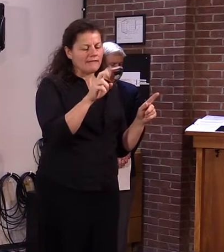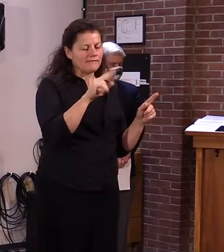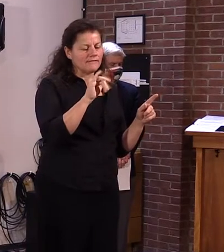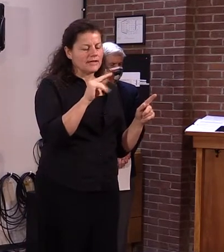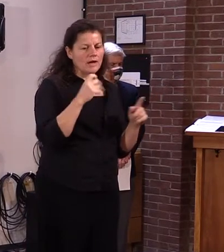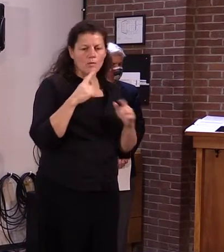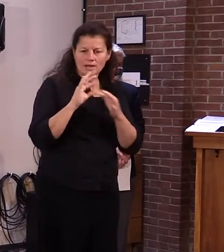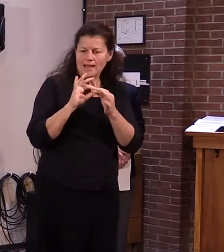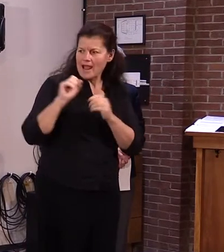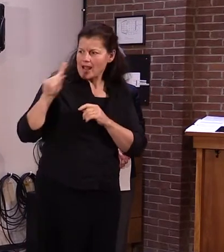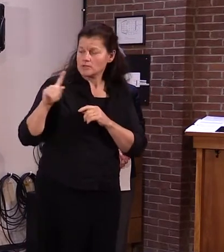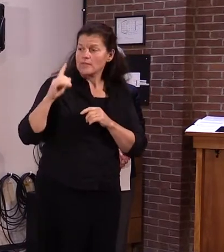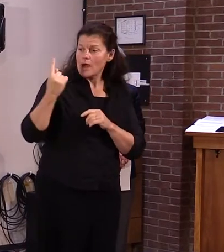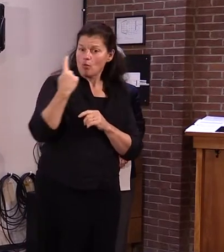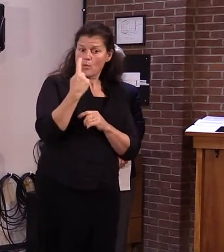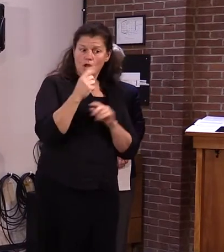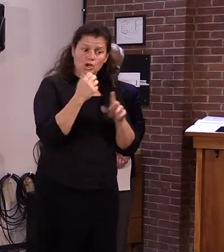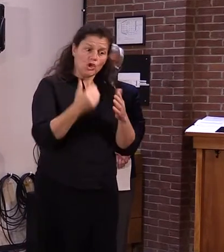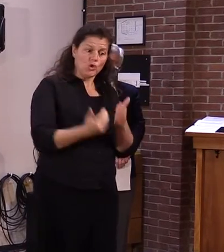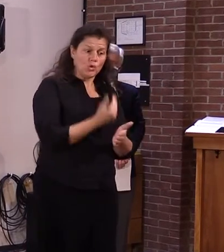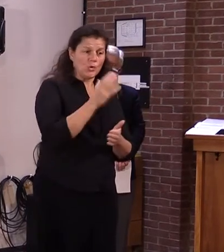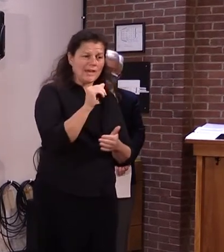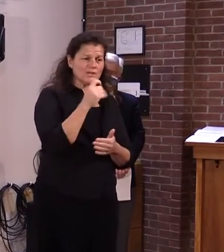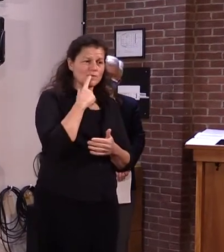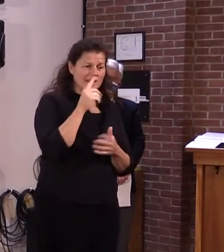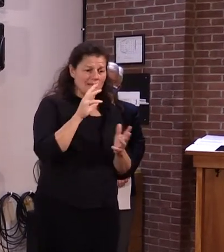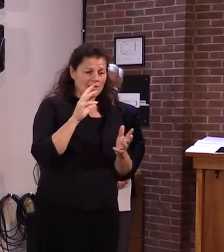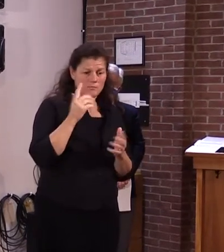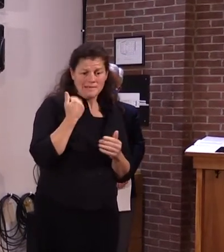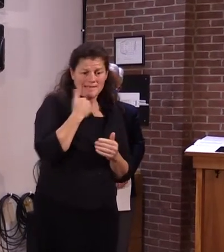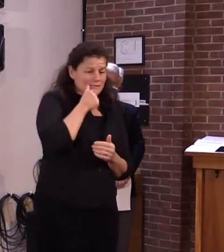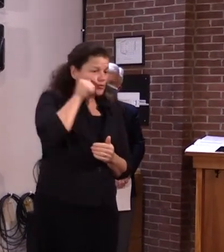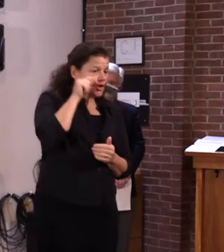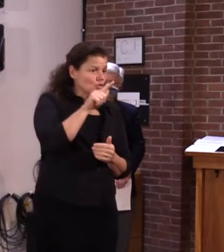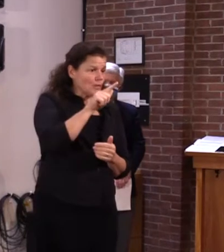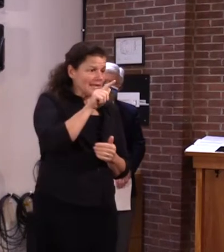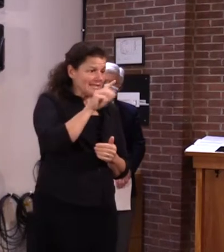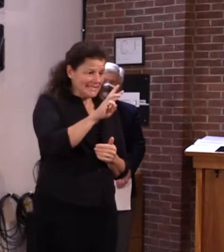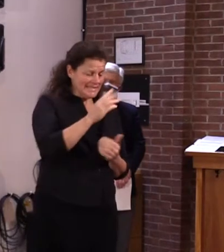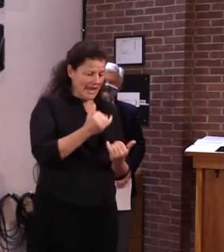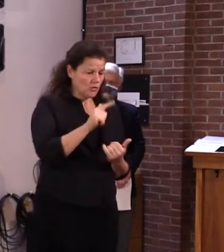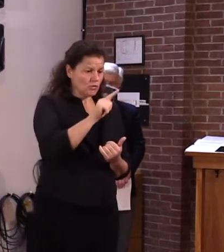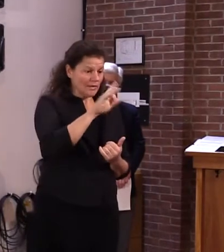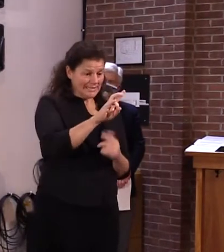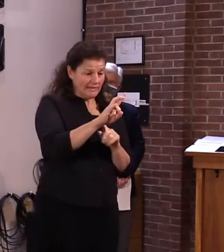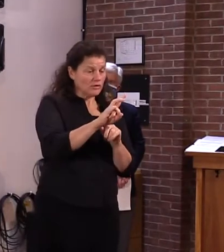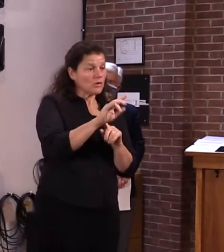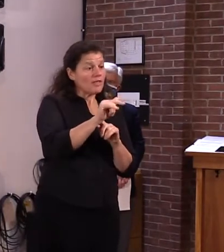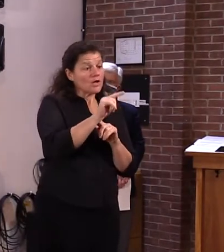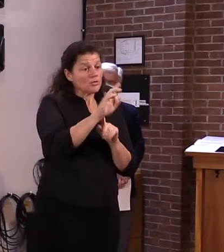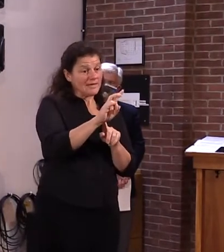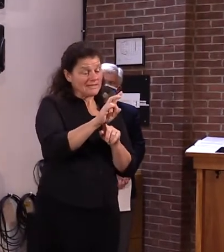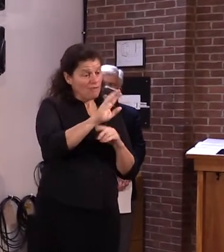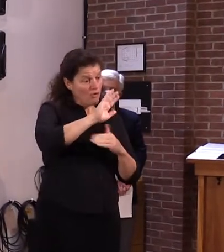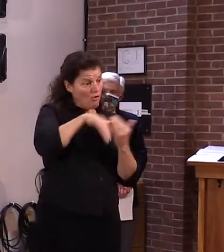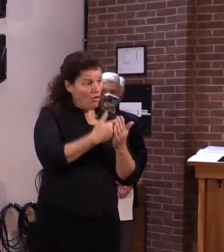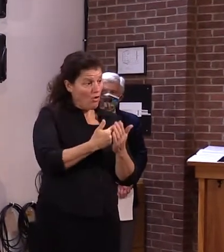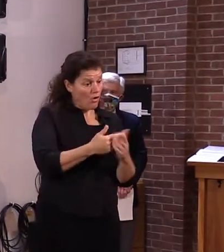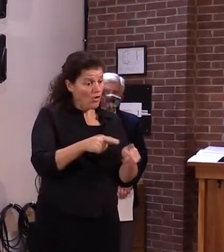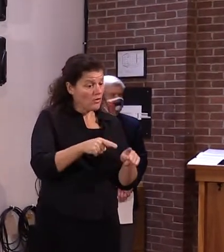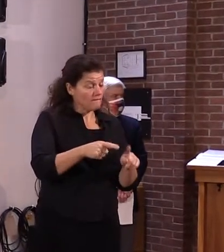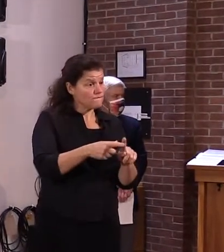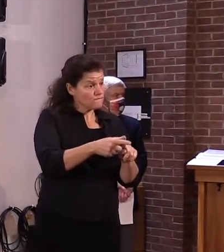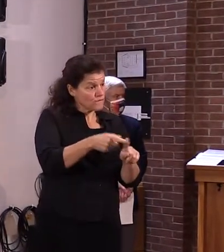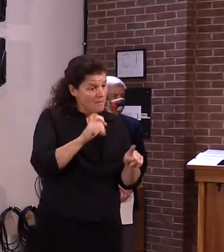clarification. Is that one new case now up to 27? Are all 27 migrant farmers members of that community?